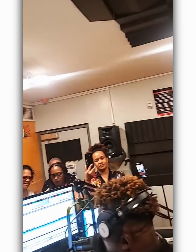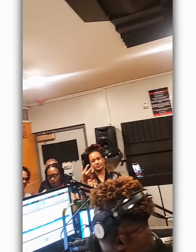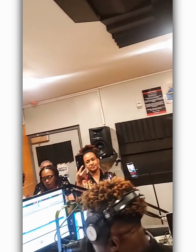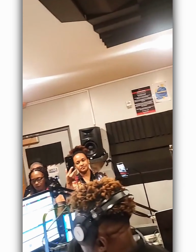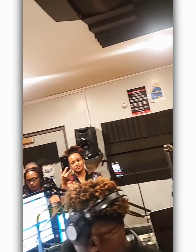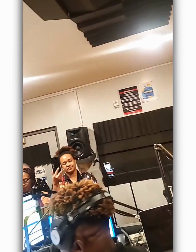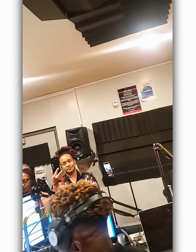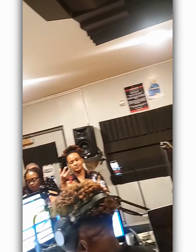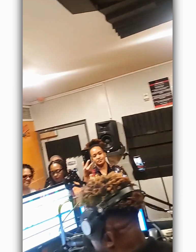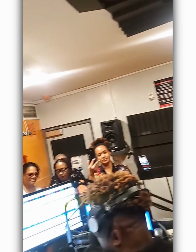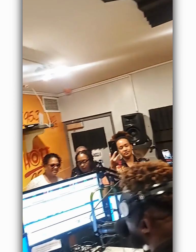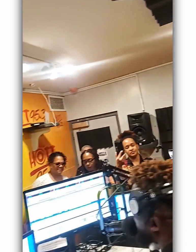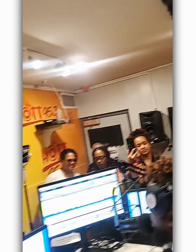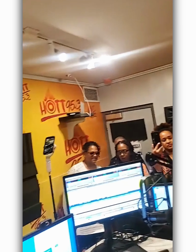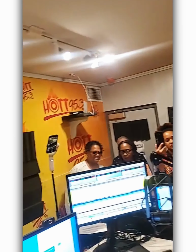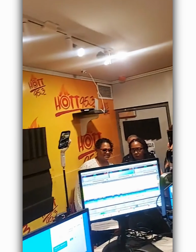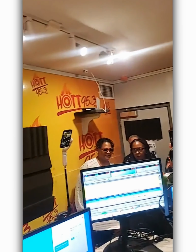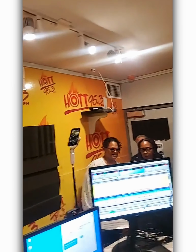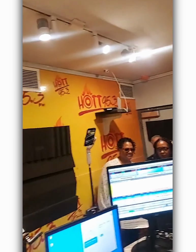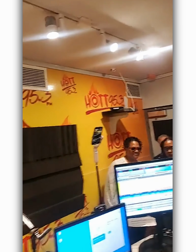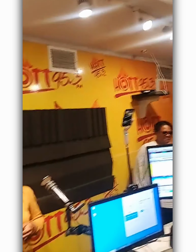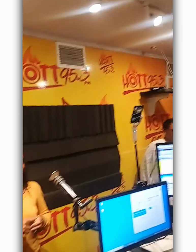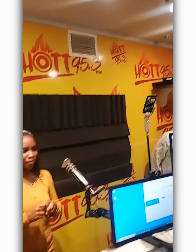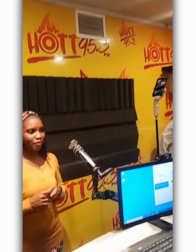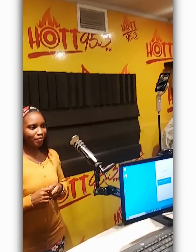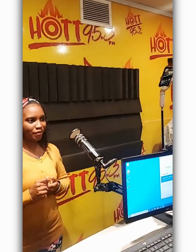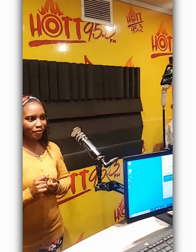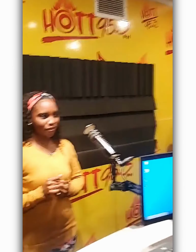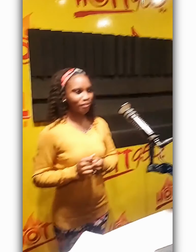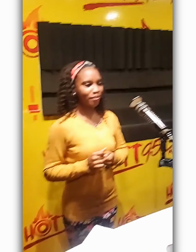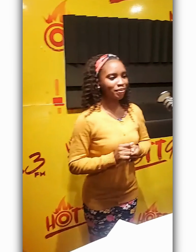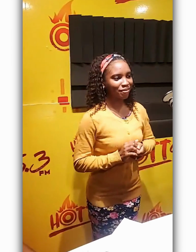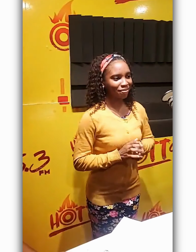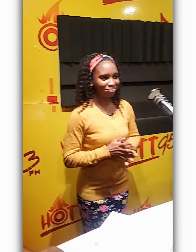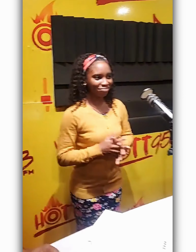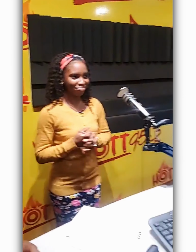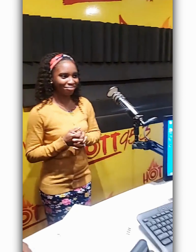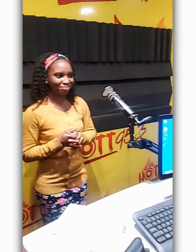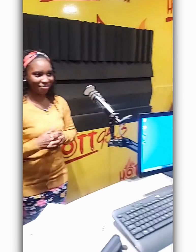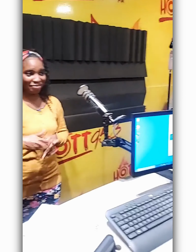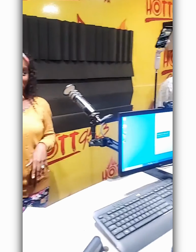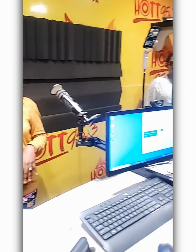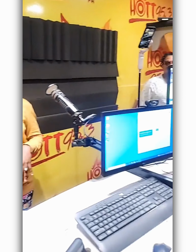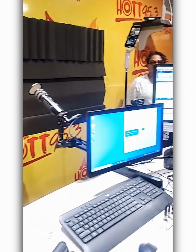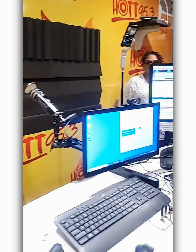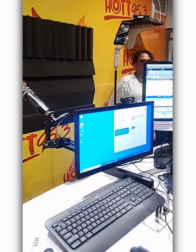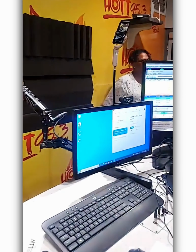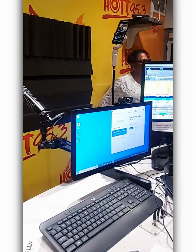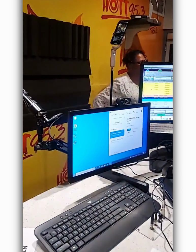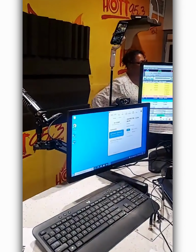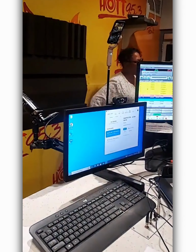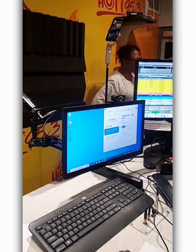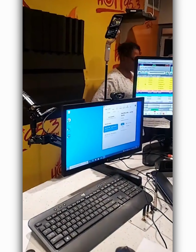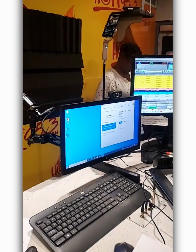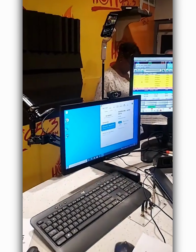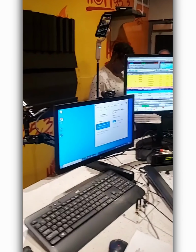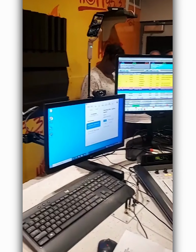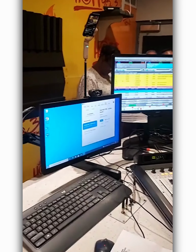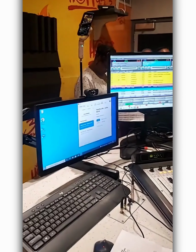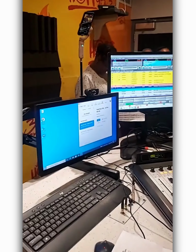whole subjects in new ways. That sounds like a lot of course something I am interested in actually. I remember like you said, it's free. It's You